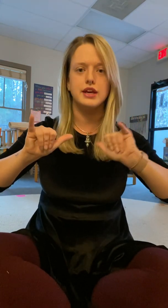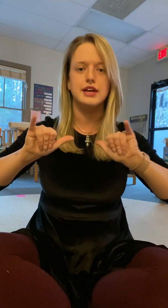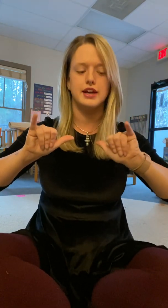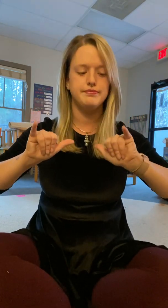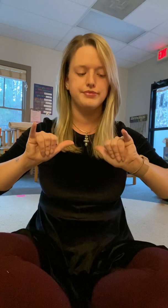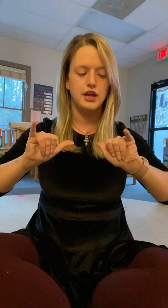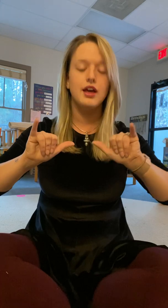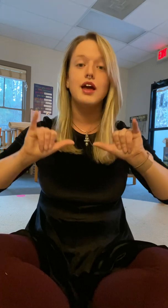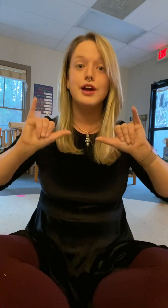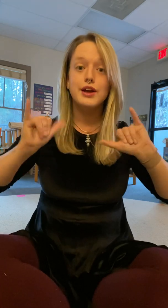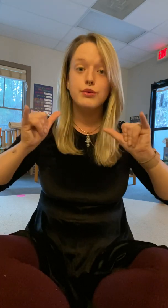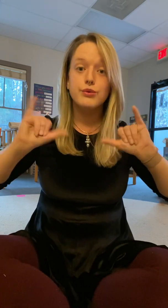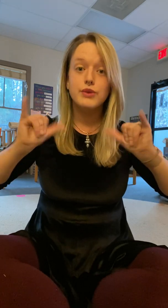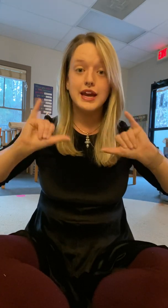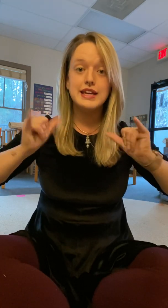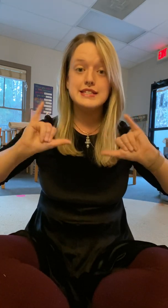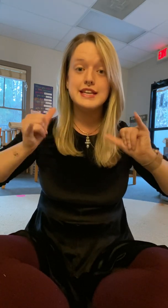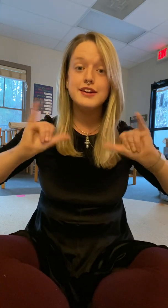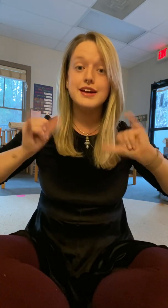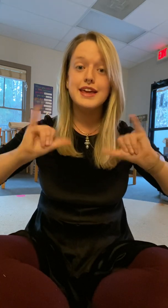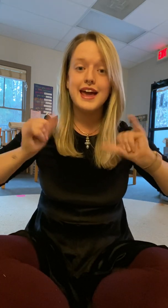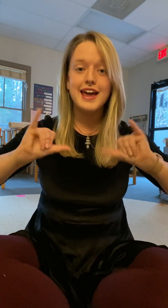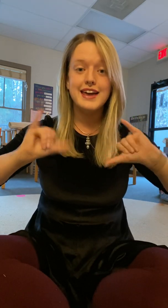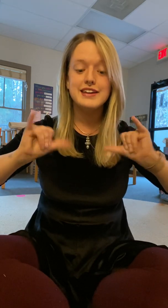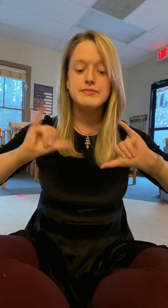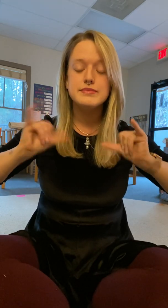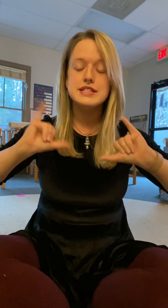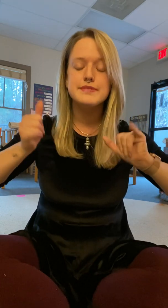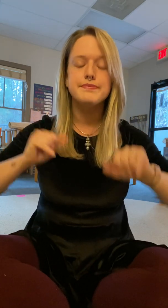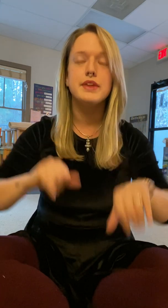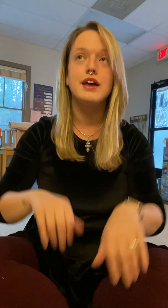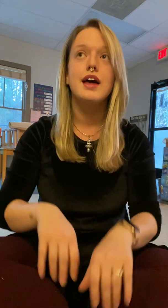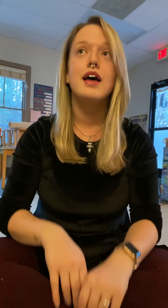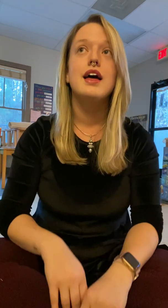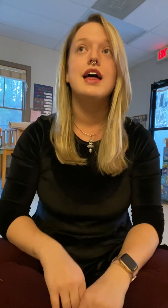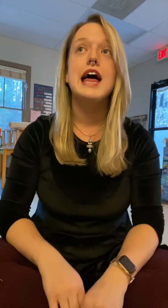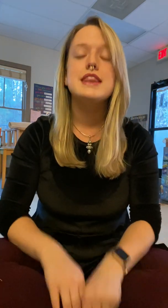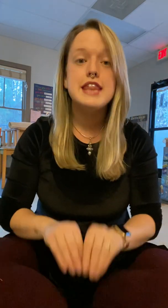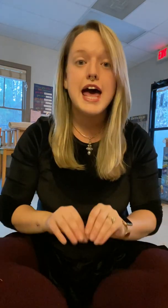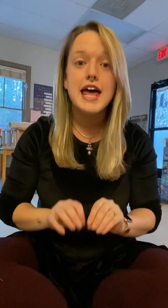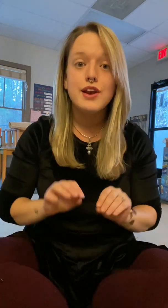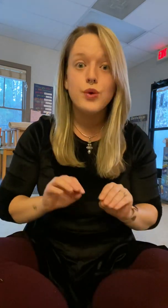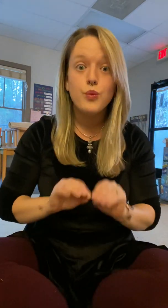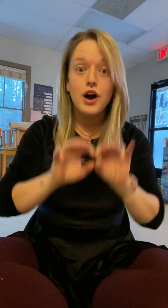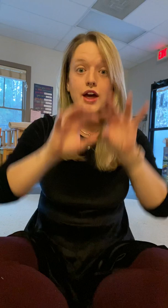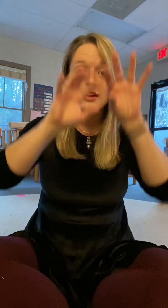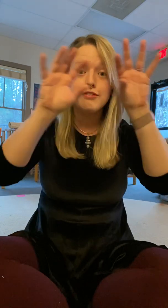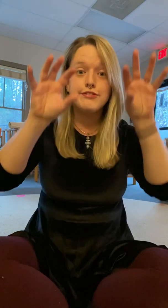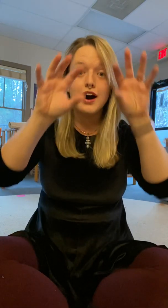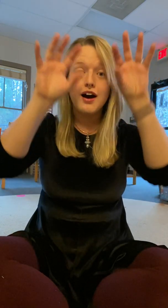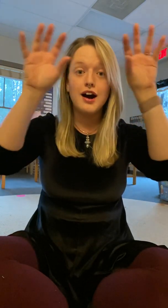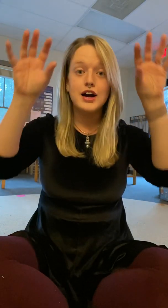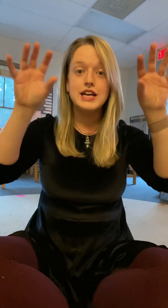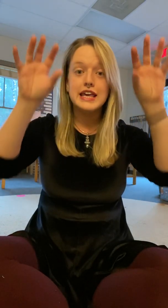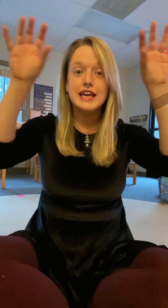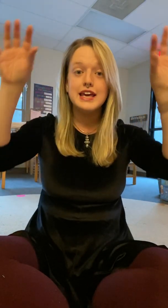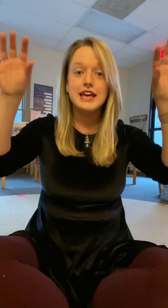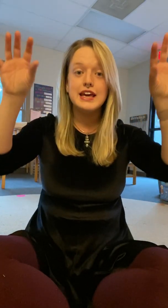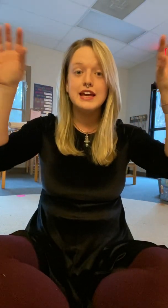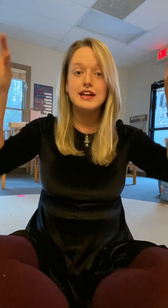get it. Reindeer games. Then one foggy.